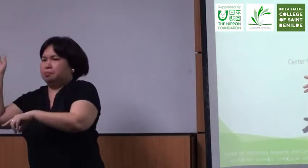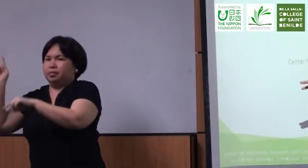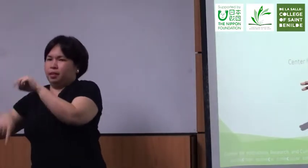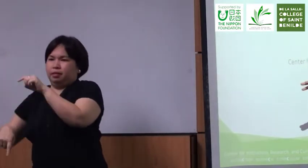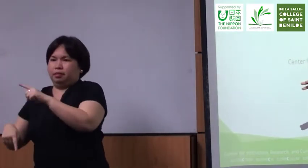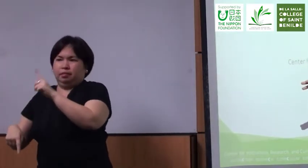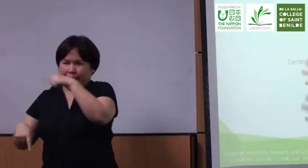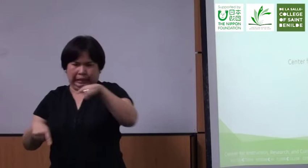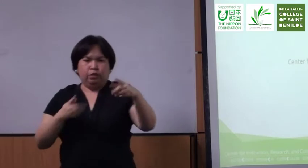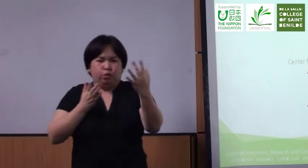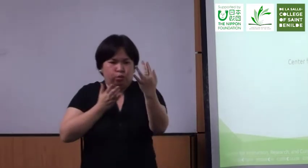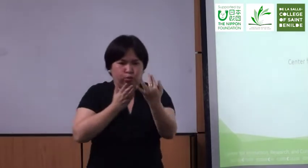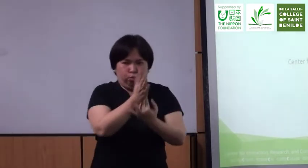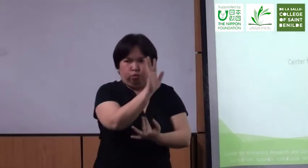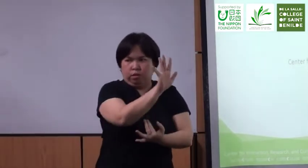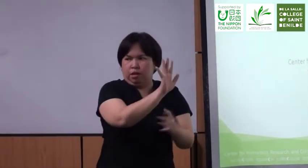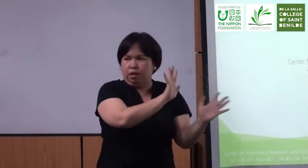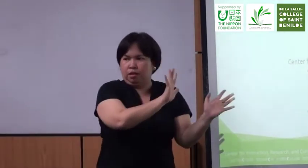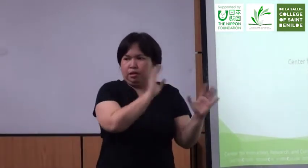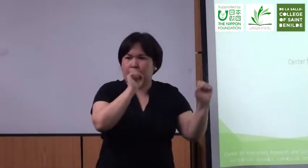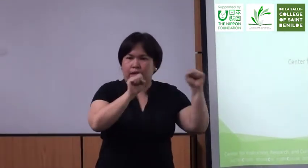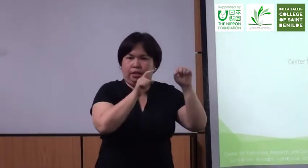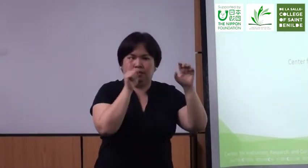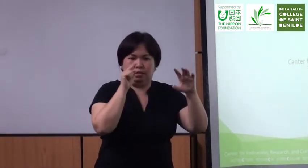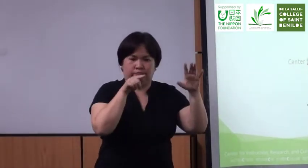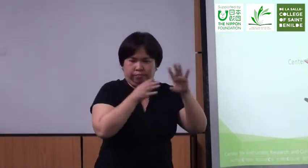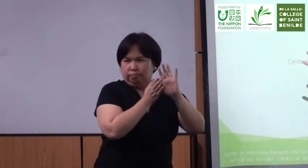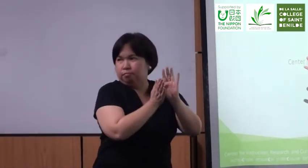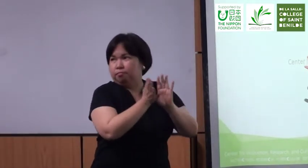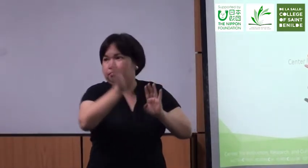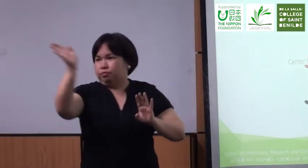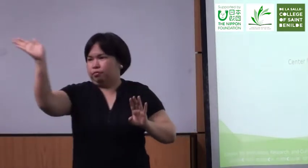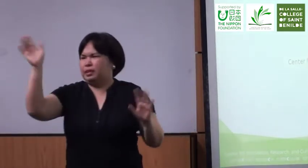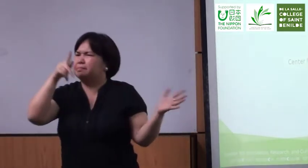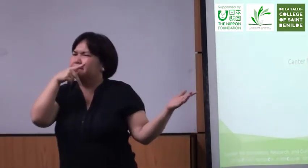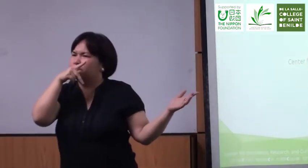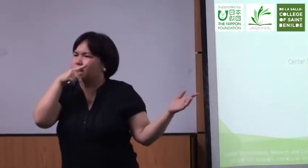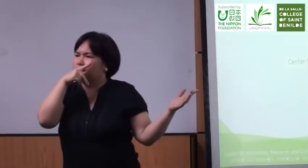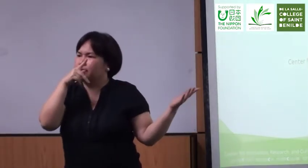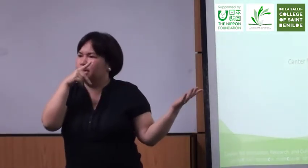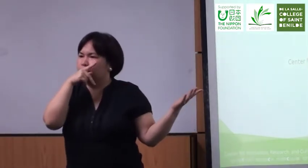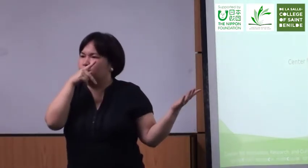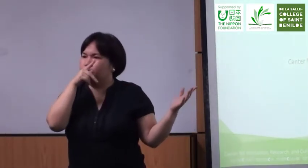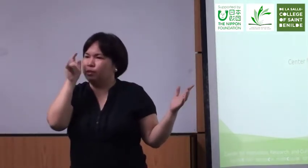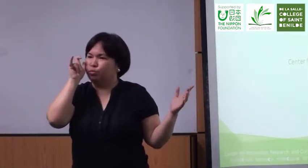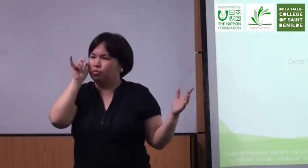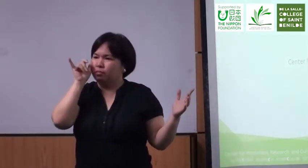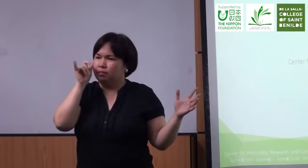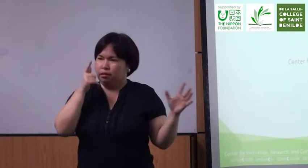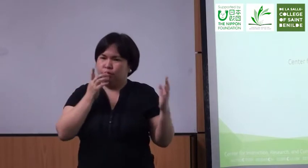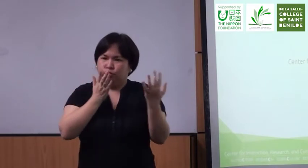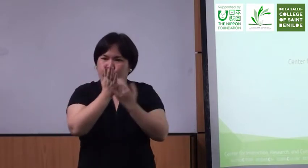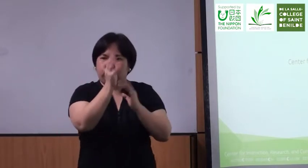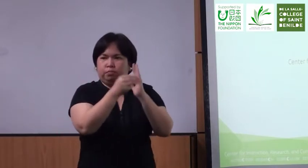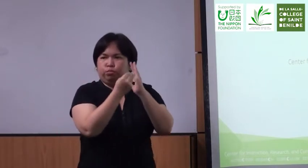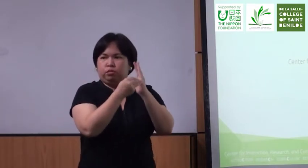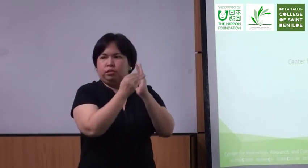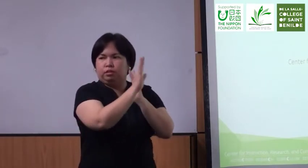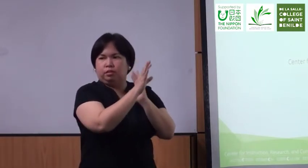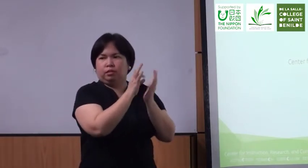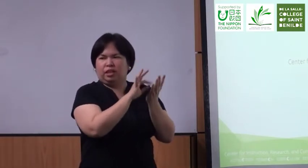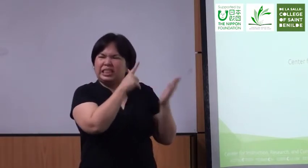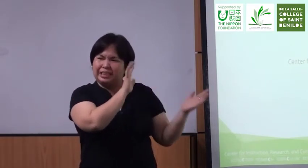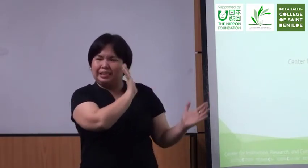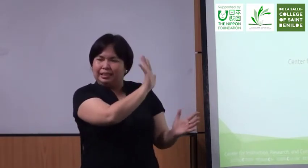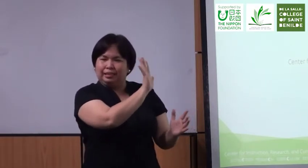YouTube and look for it, hindi na mahahanap, right? Because Private. it's on private, so only through my Moodle account.